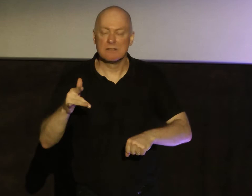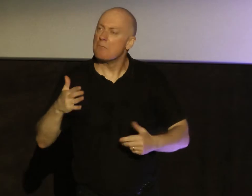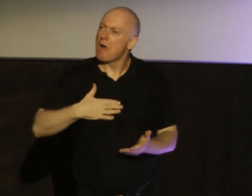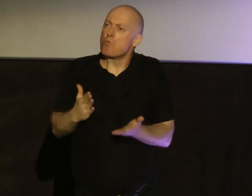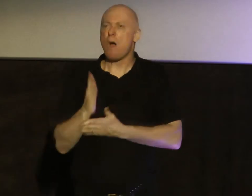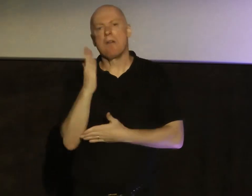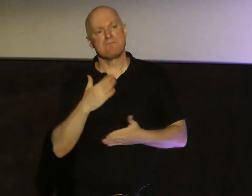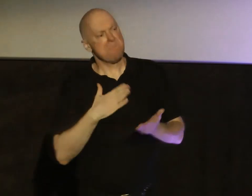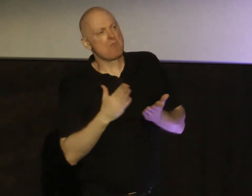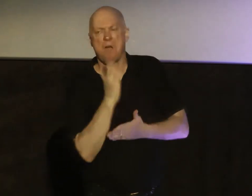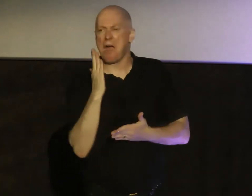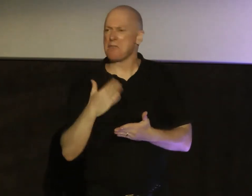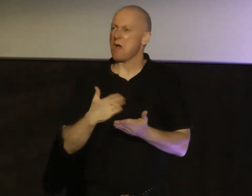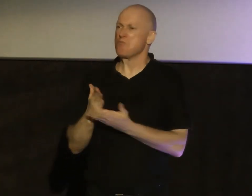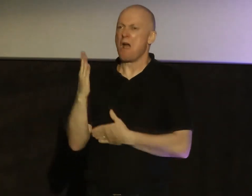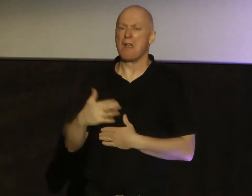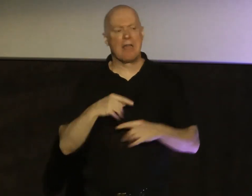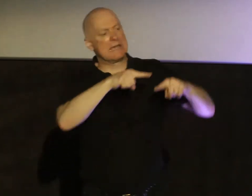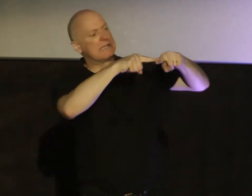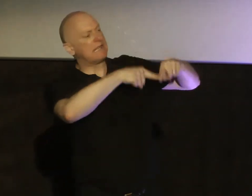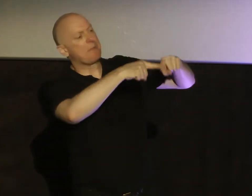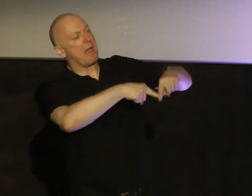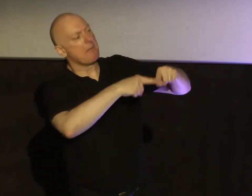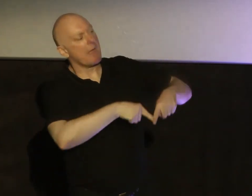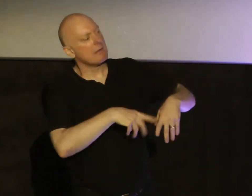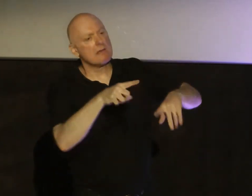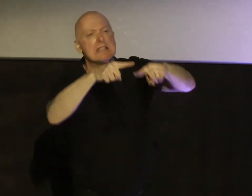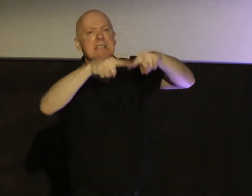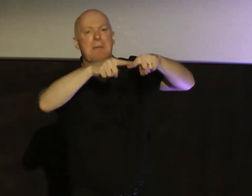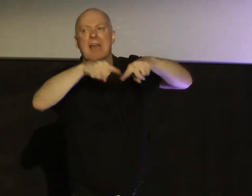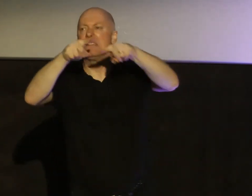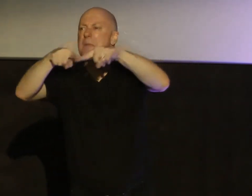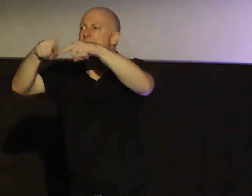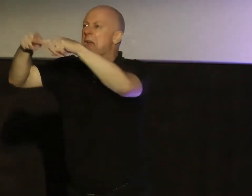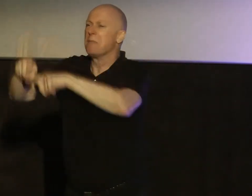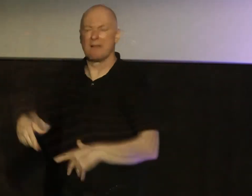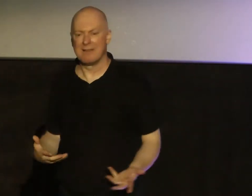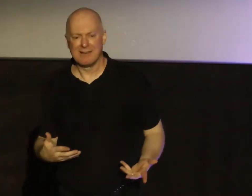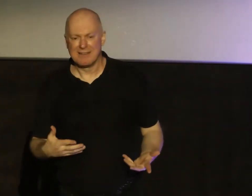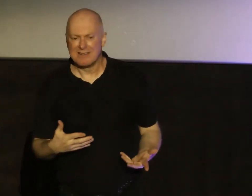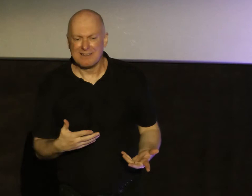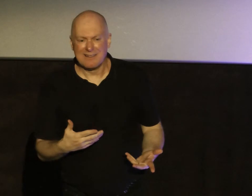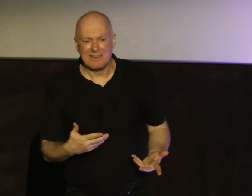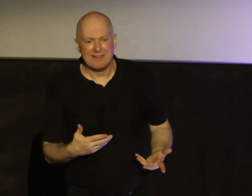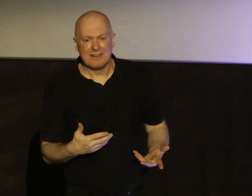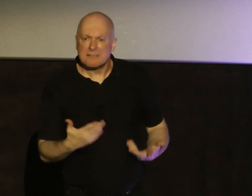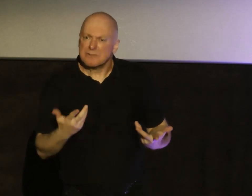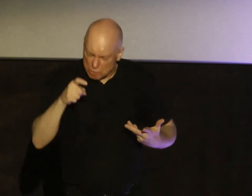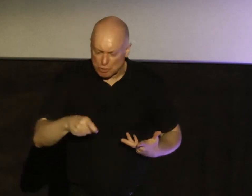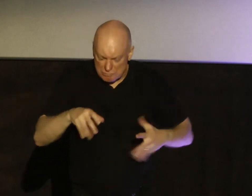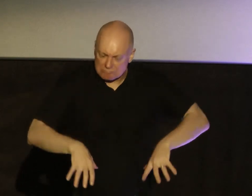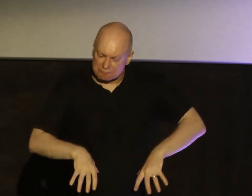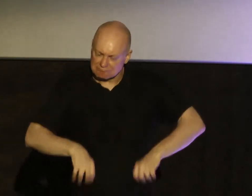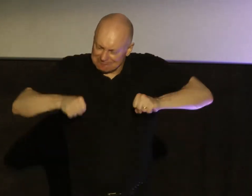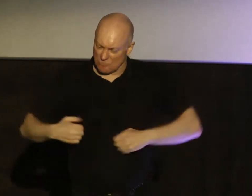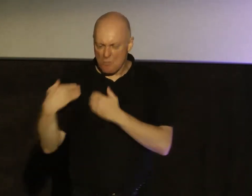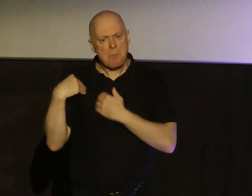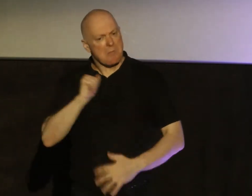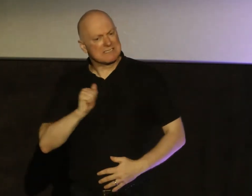passive dependence, a passive disposition, unhealthy dependence on people, a failure to handle our own responsibilities. All of